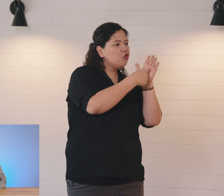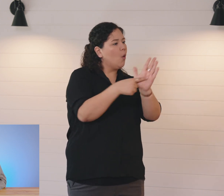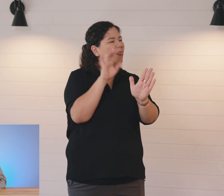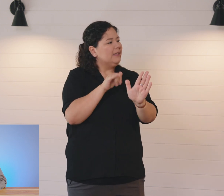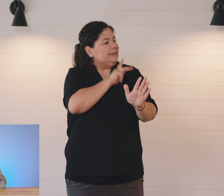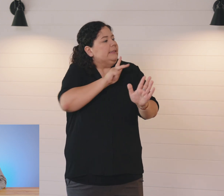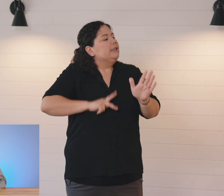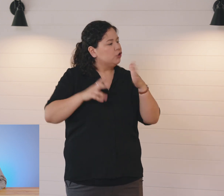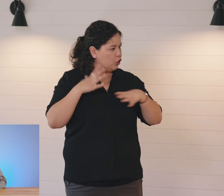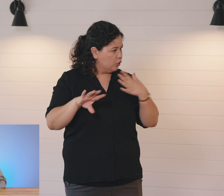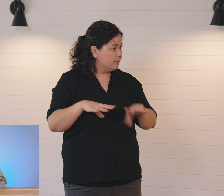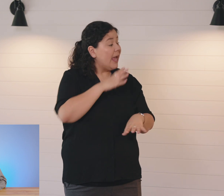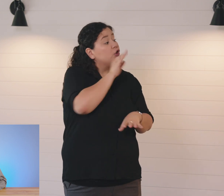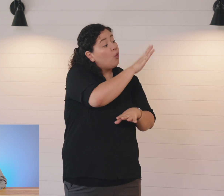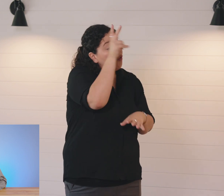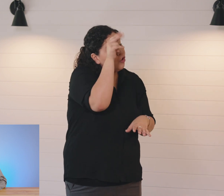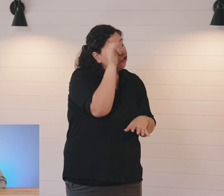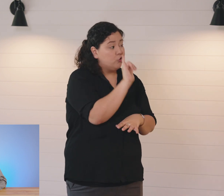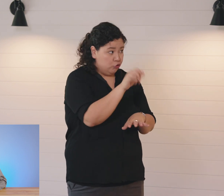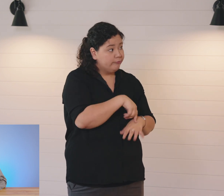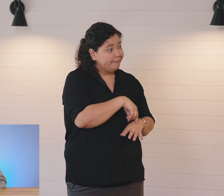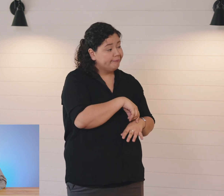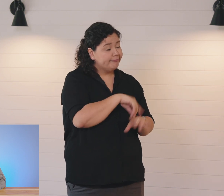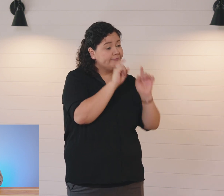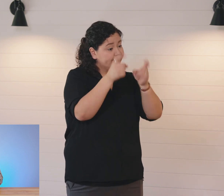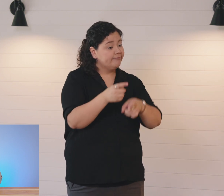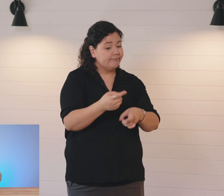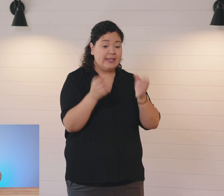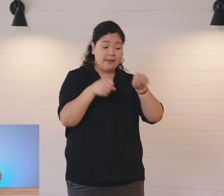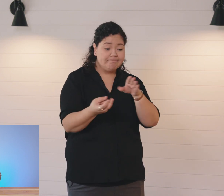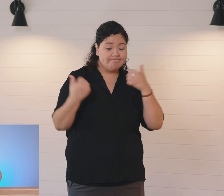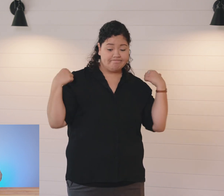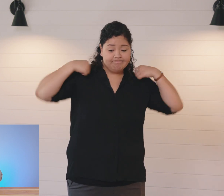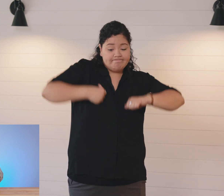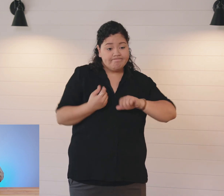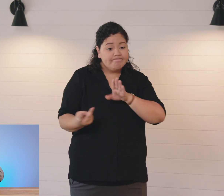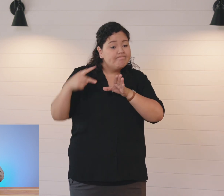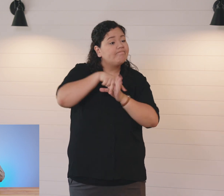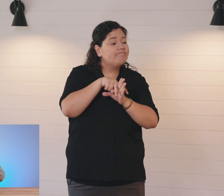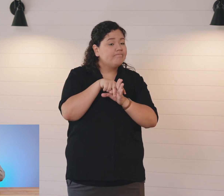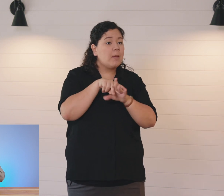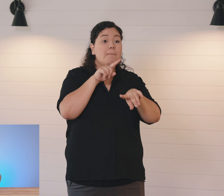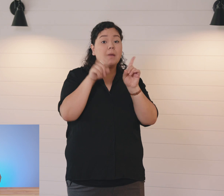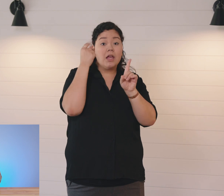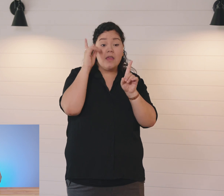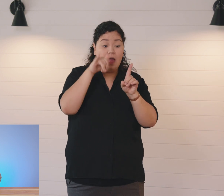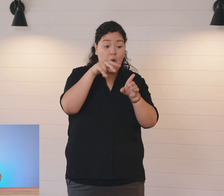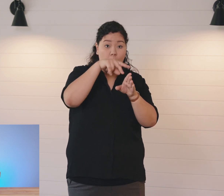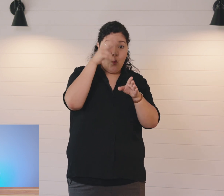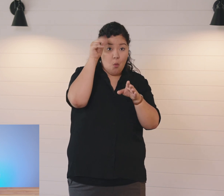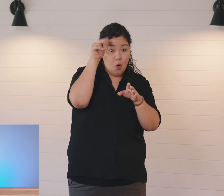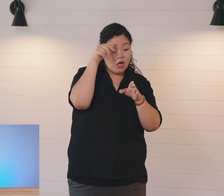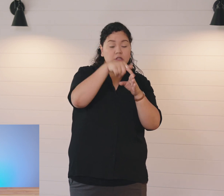And I think you should also give him a royal horse that the king has ridden. And on that horse, I want you to, what you should do is you should